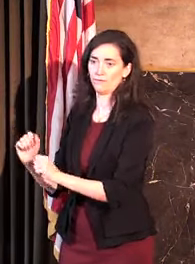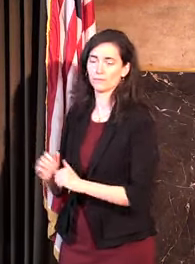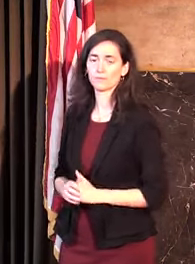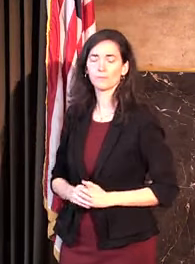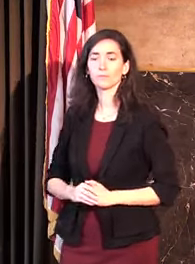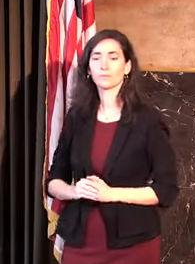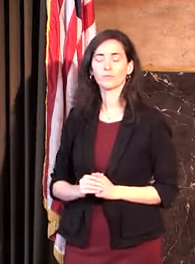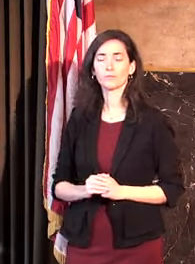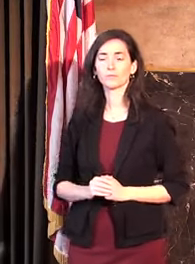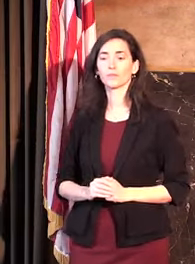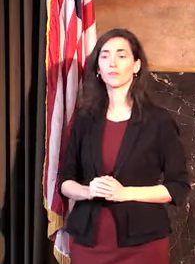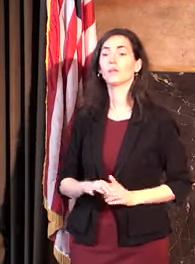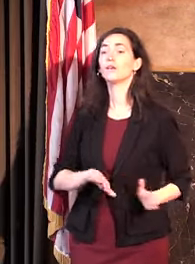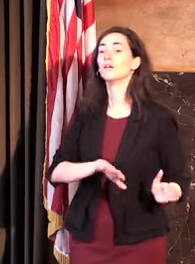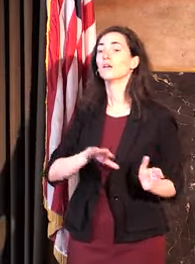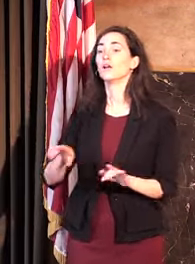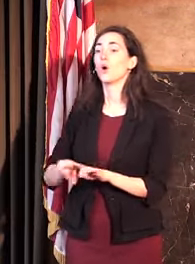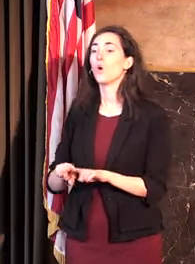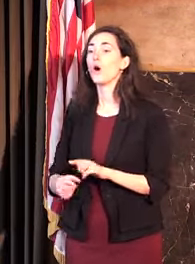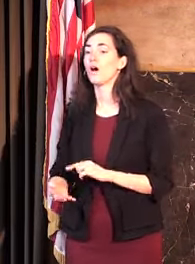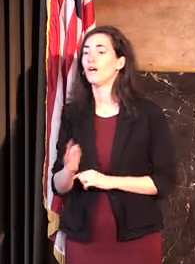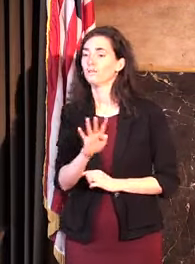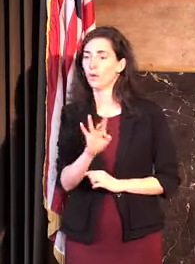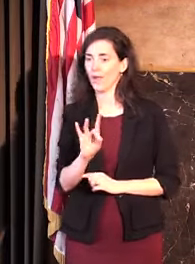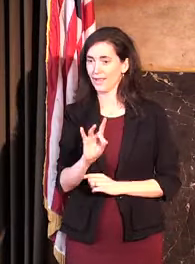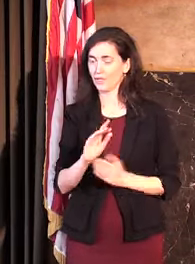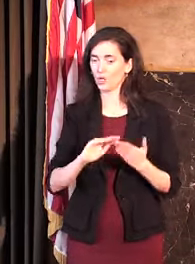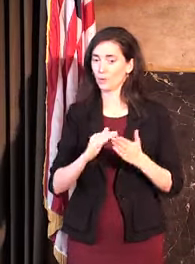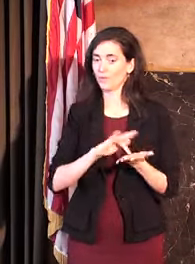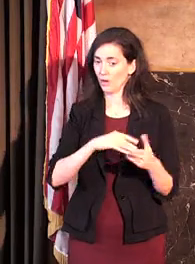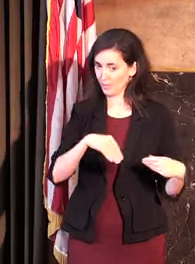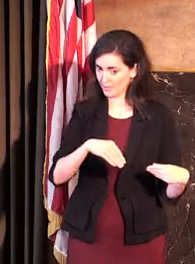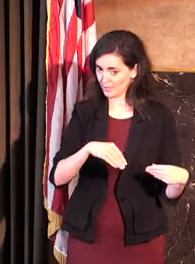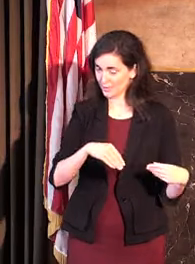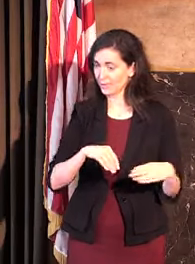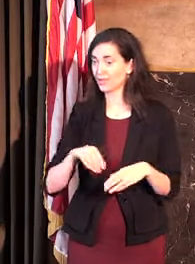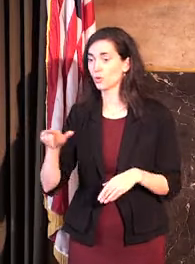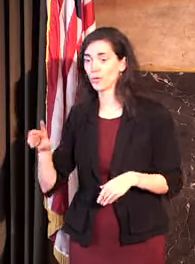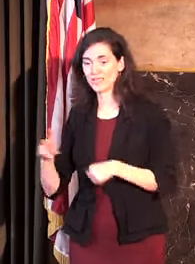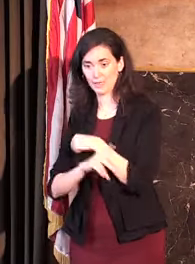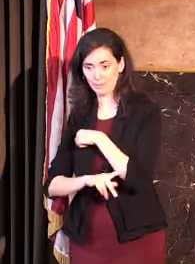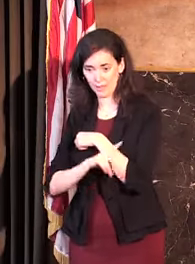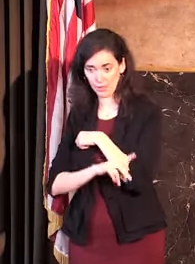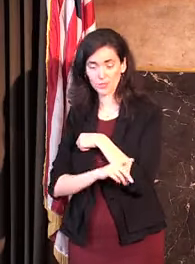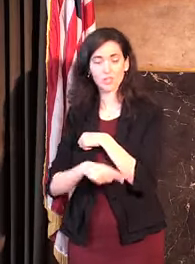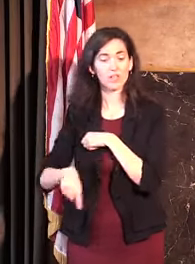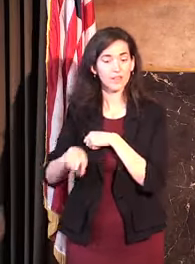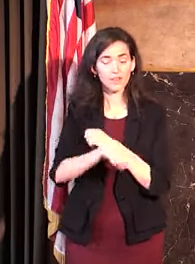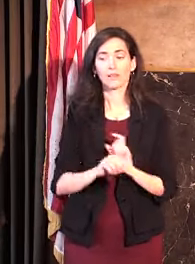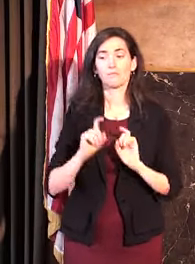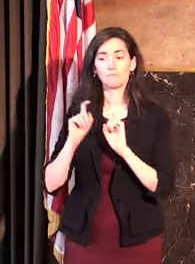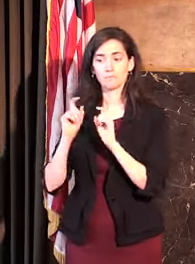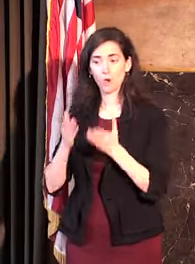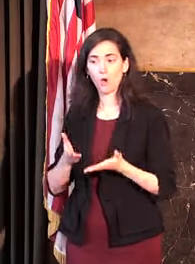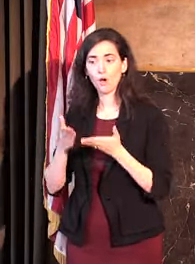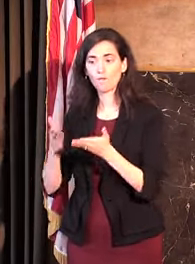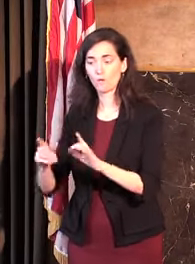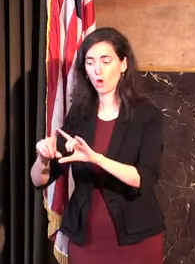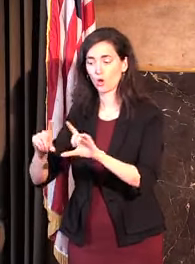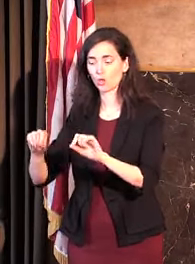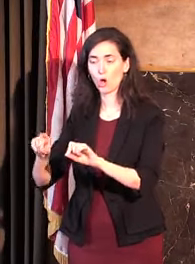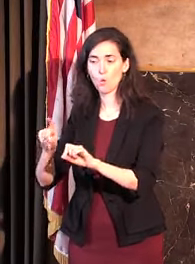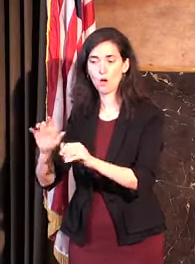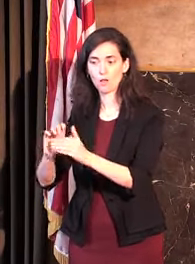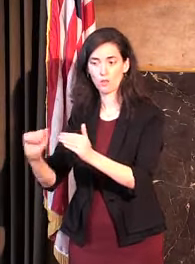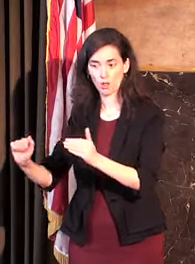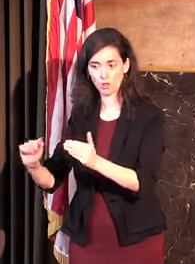very excited that 48 community pharmacies and 26 parishes are now offering the $100 debit card. That